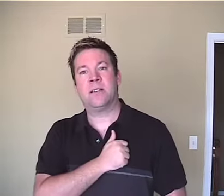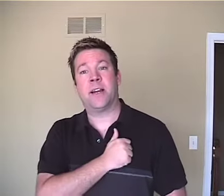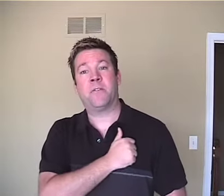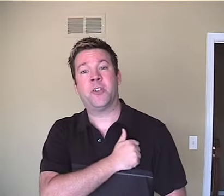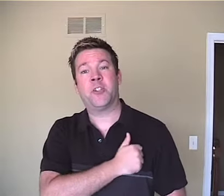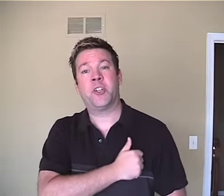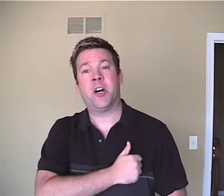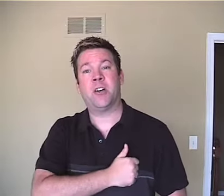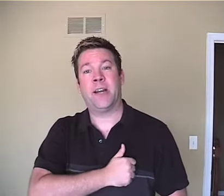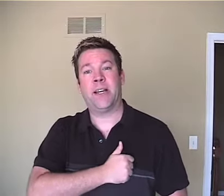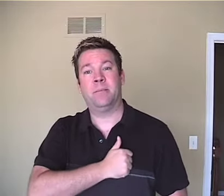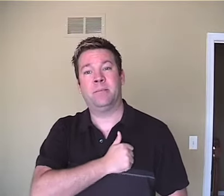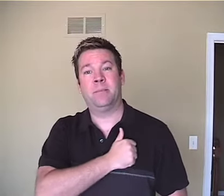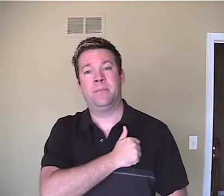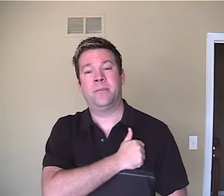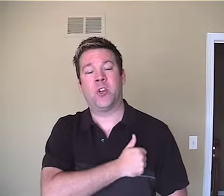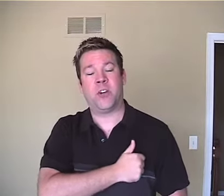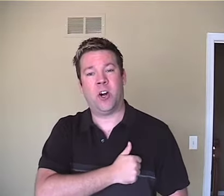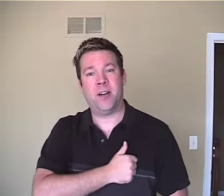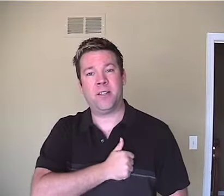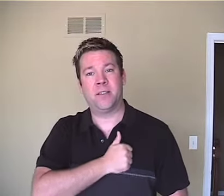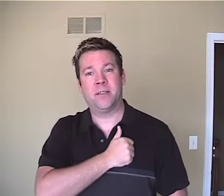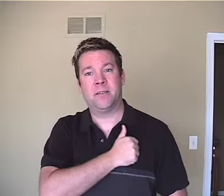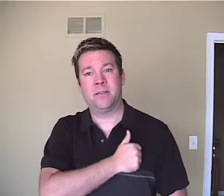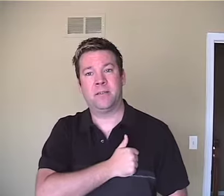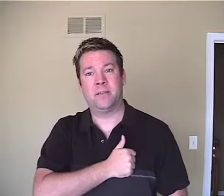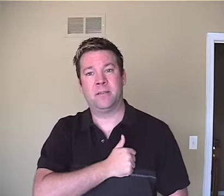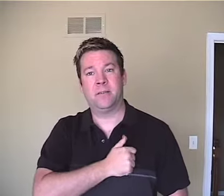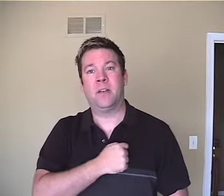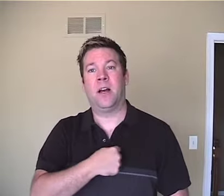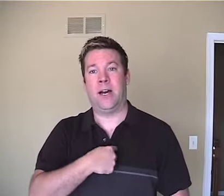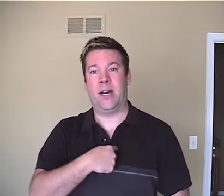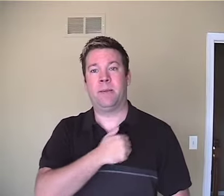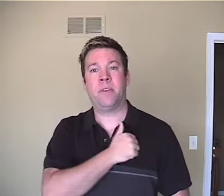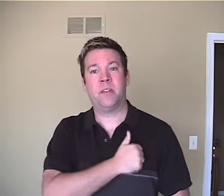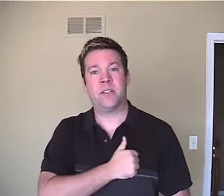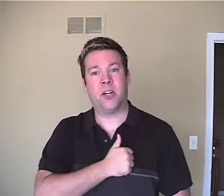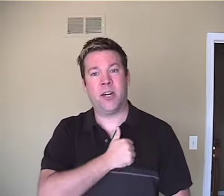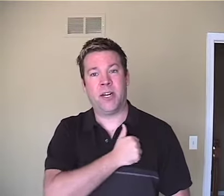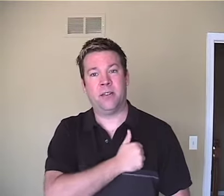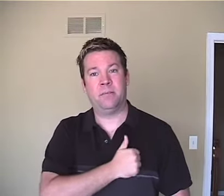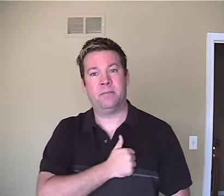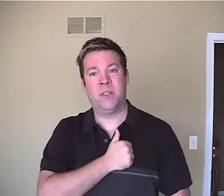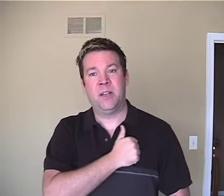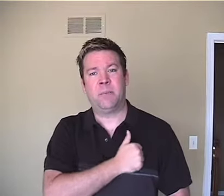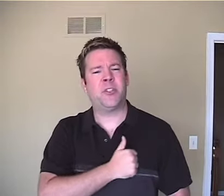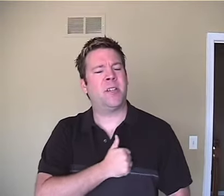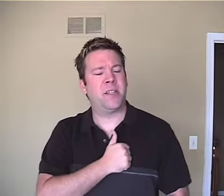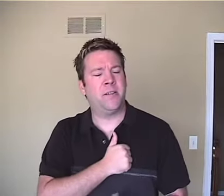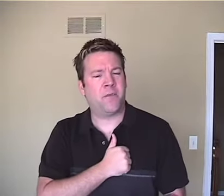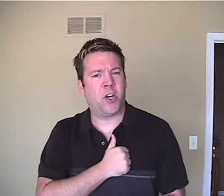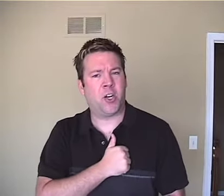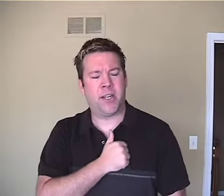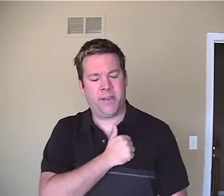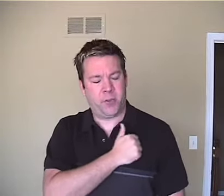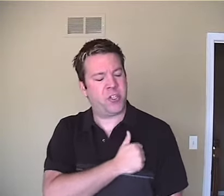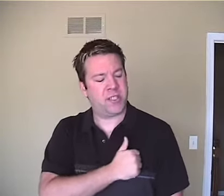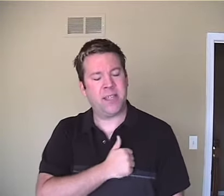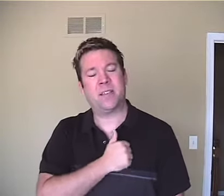Sign for sorry. It's over your heart. I'm sorry. But it's inferred if you just say